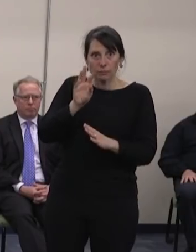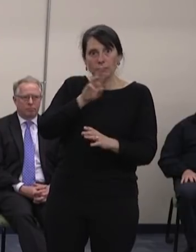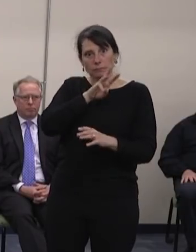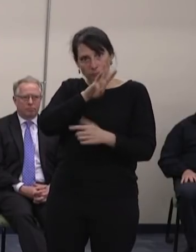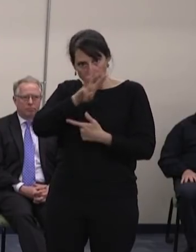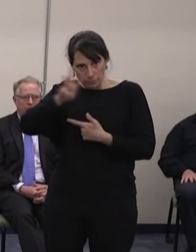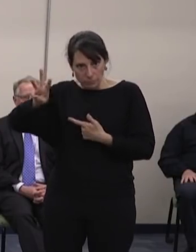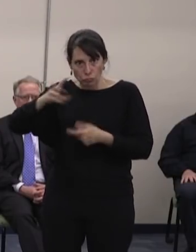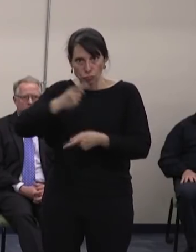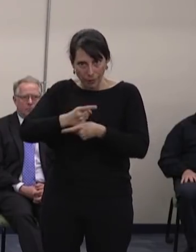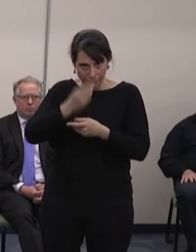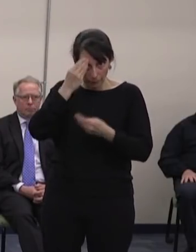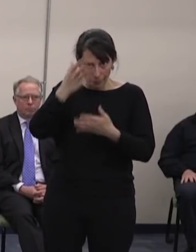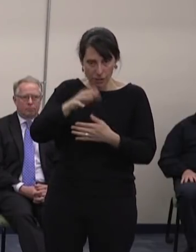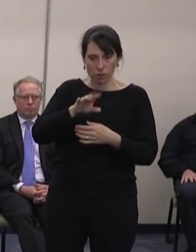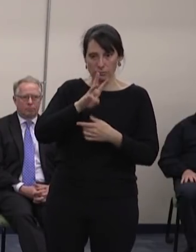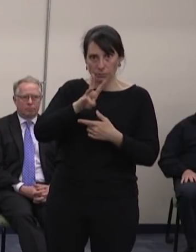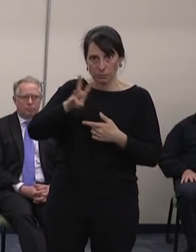buncombecounty.org or